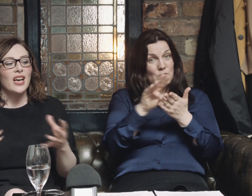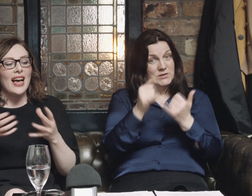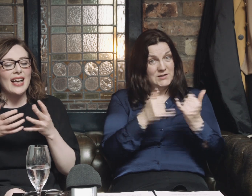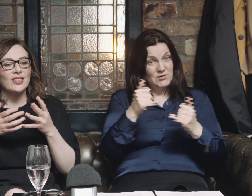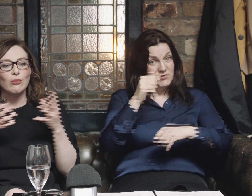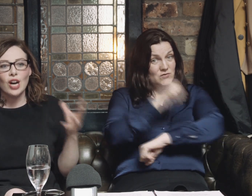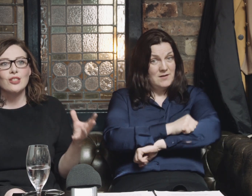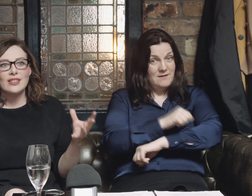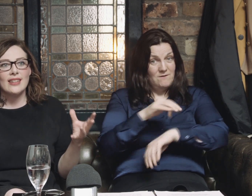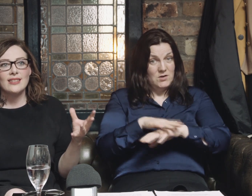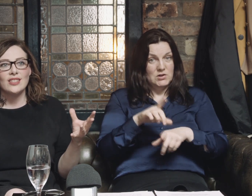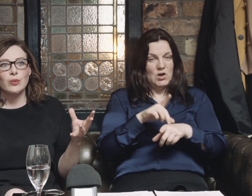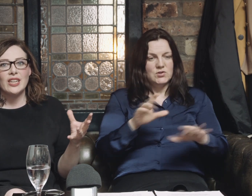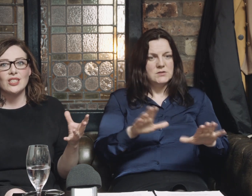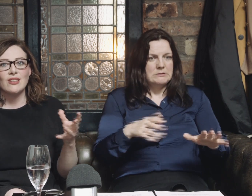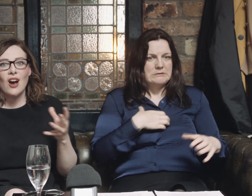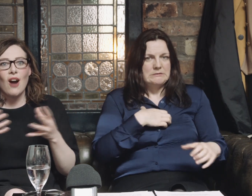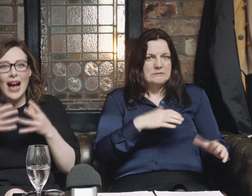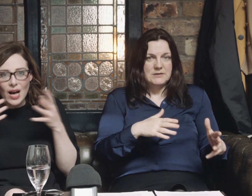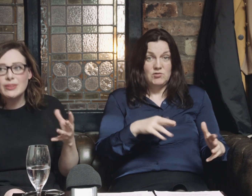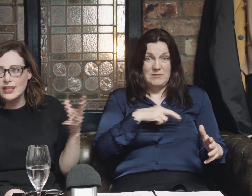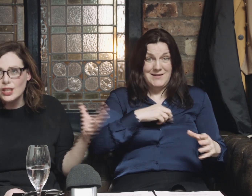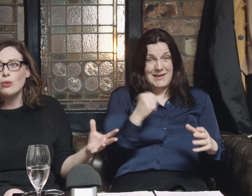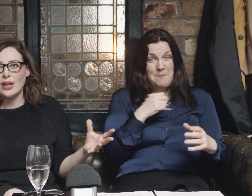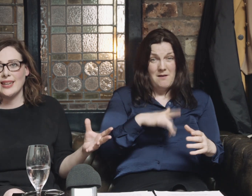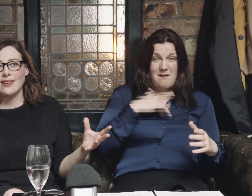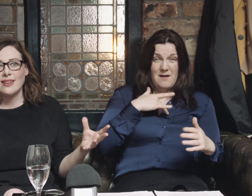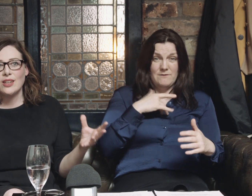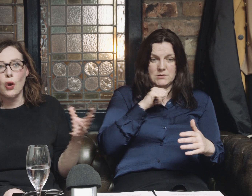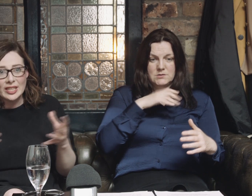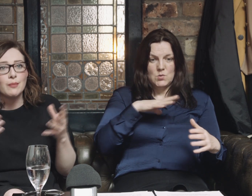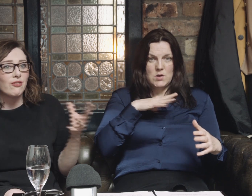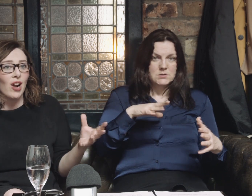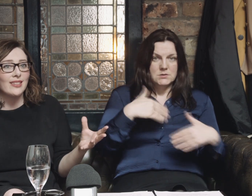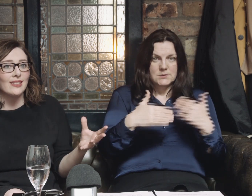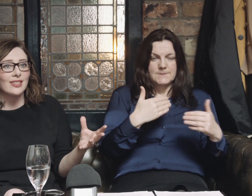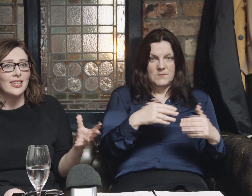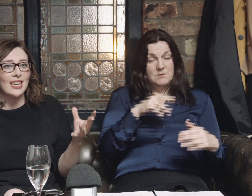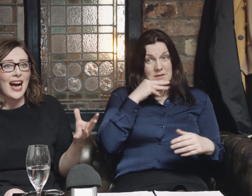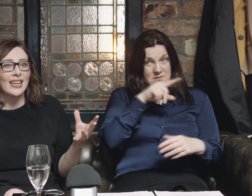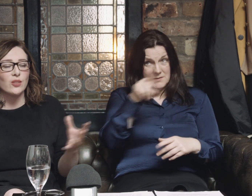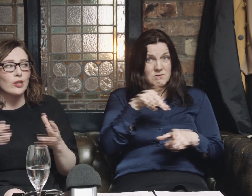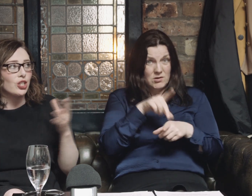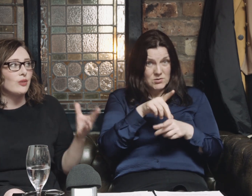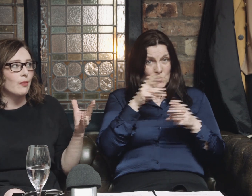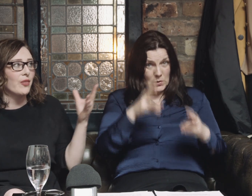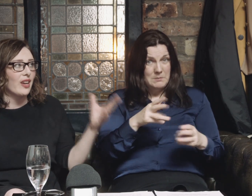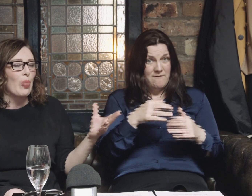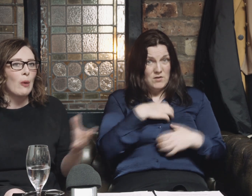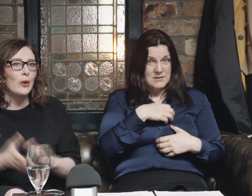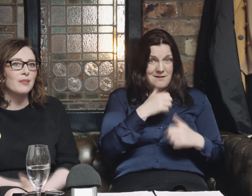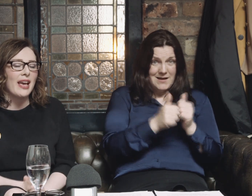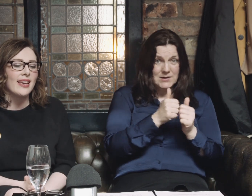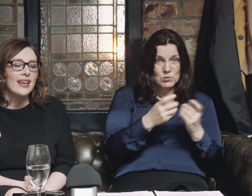jail. So doctors in that situation are absolutely going to be frightened to act or to do